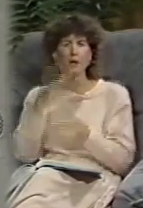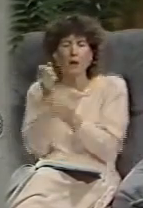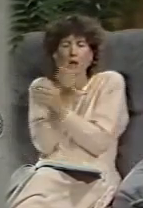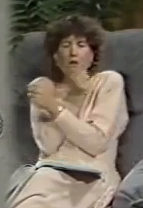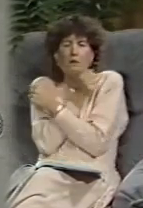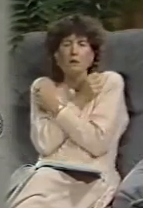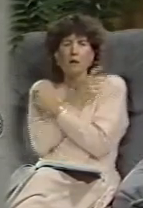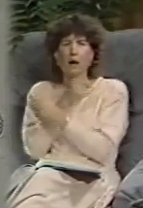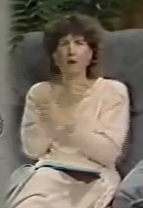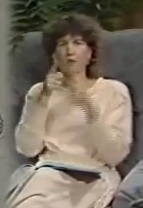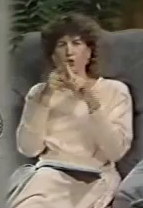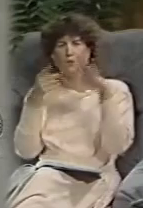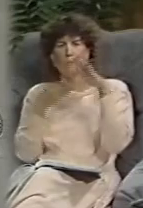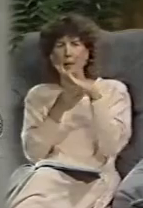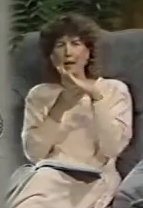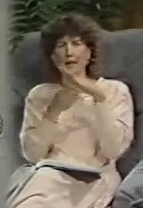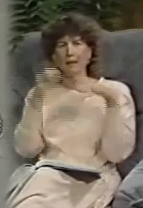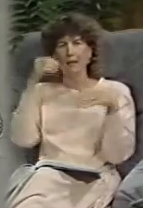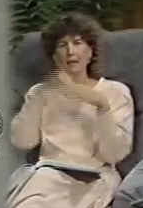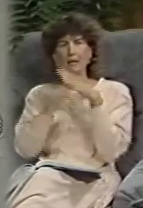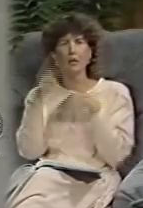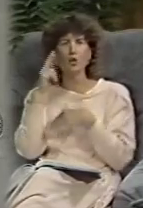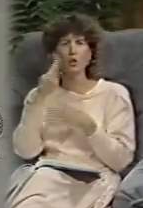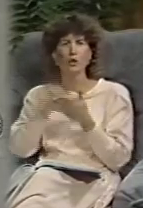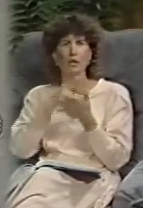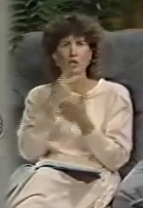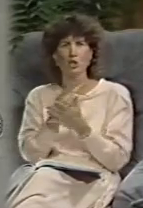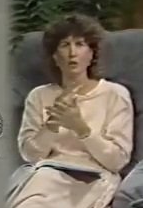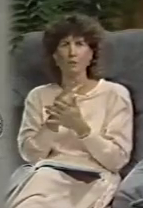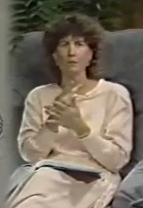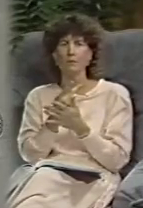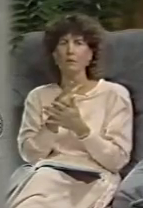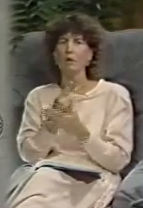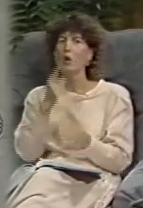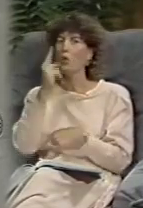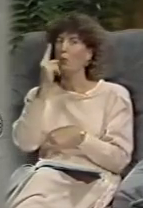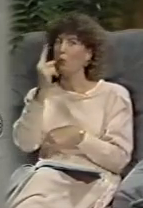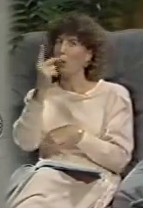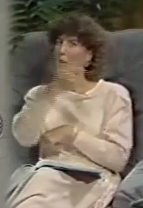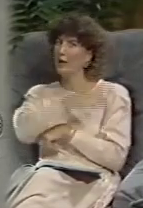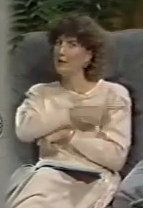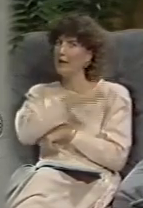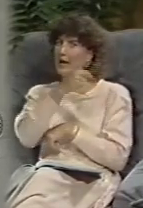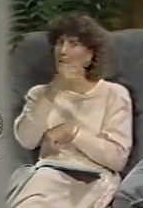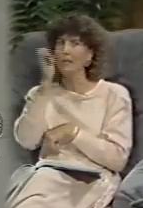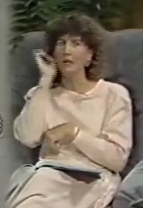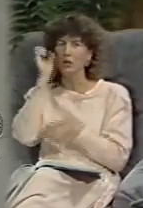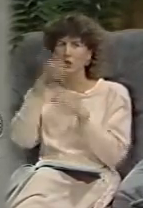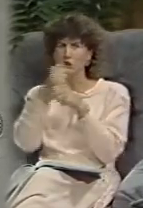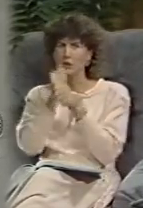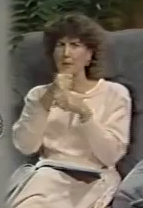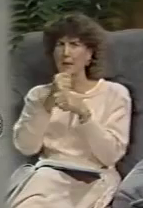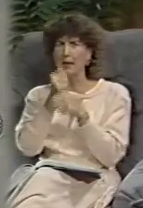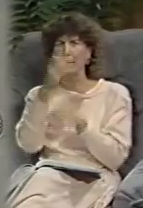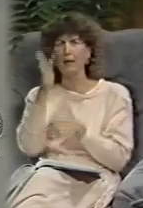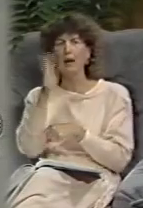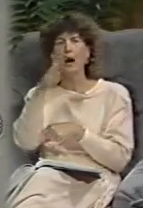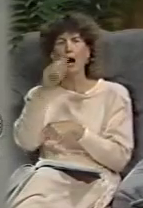woman loved to bake in her kitchen. One day, she made